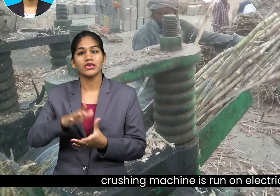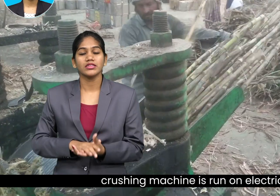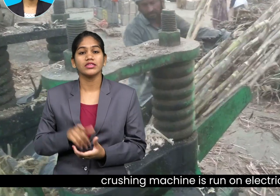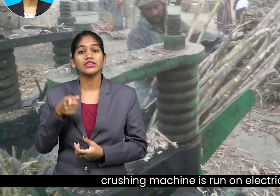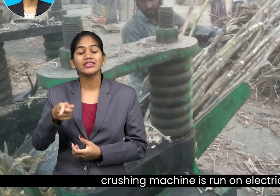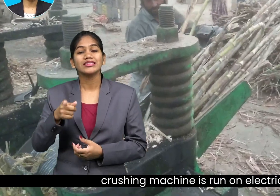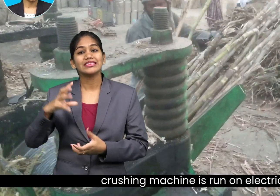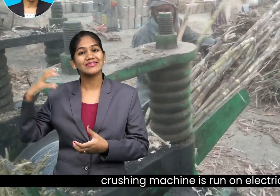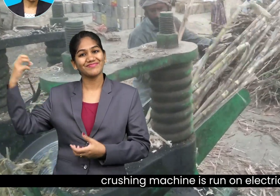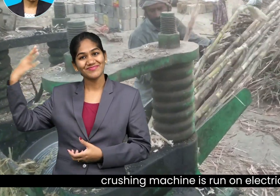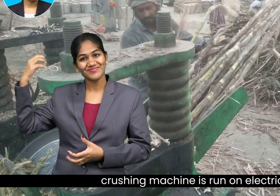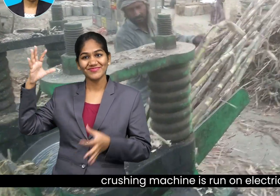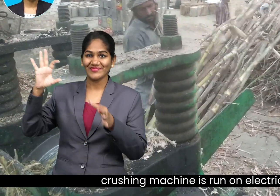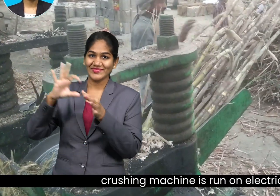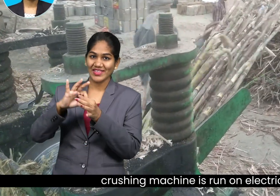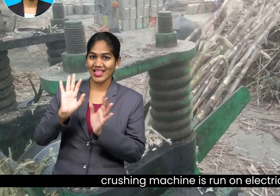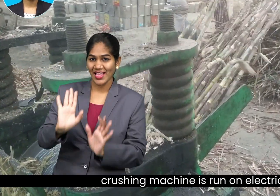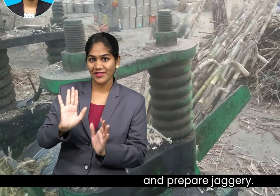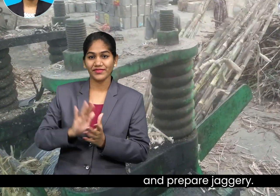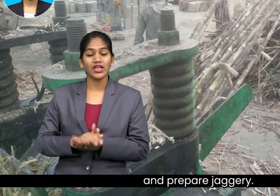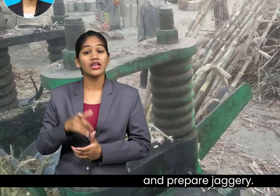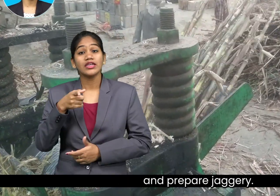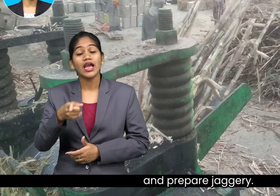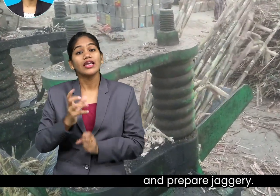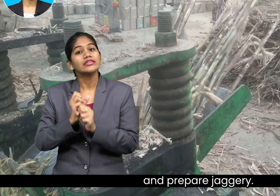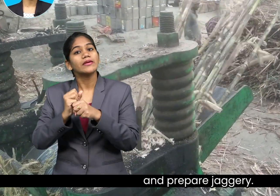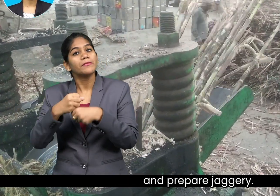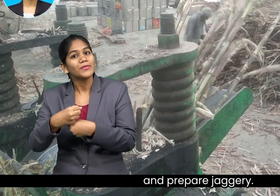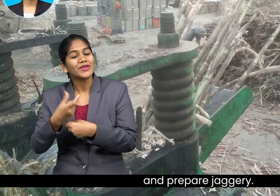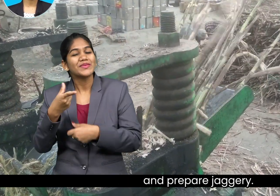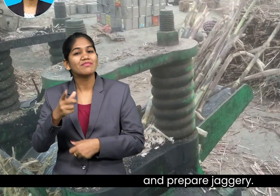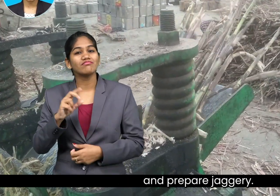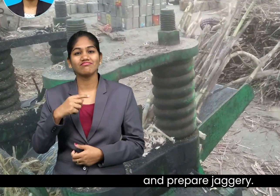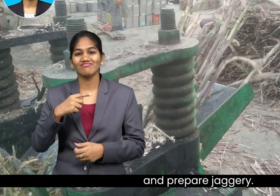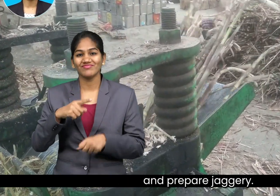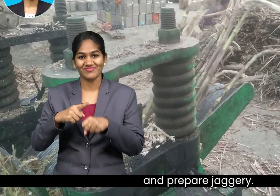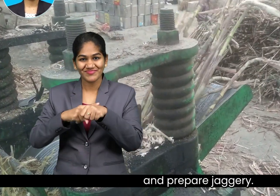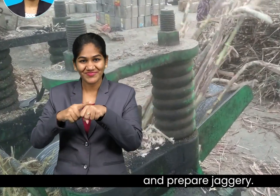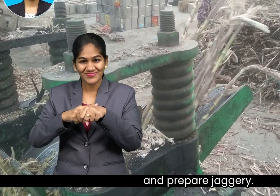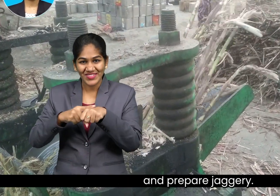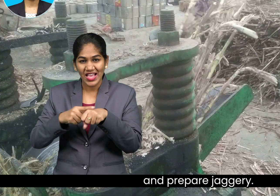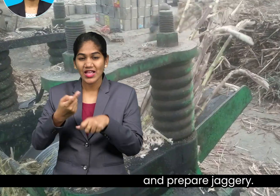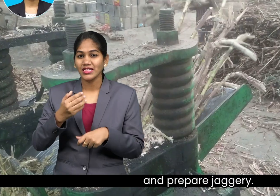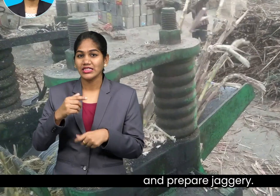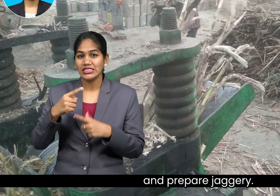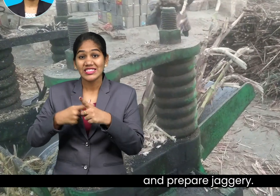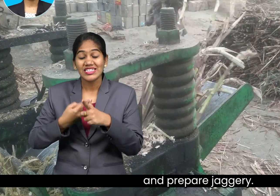on electricity and prepares jaggery.